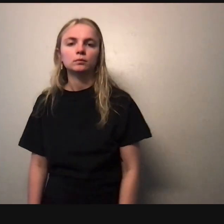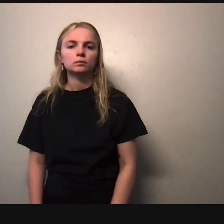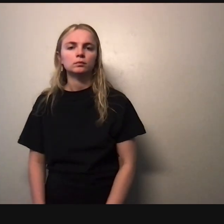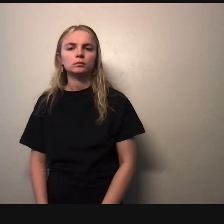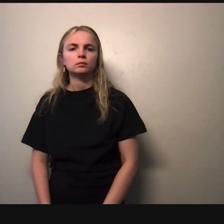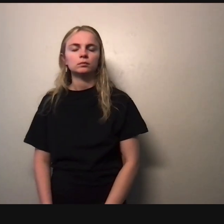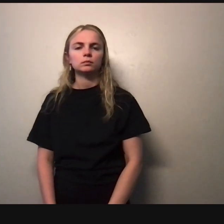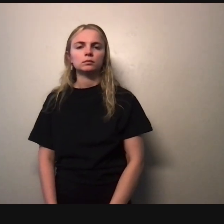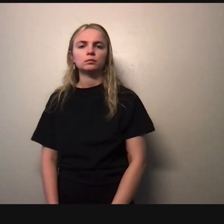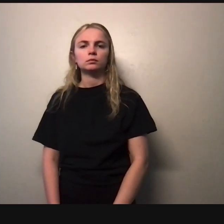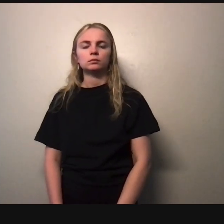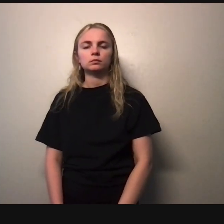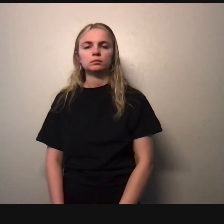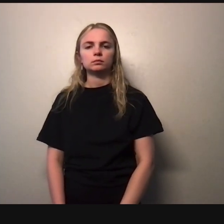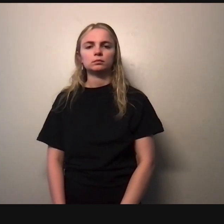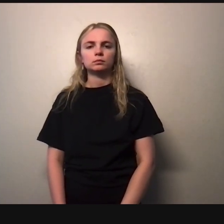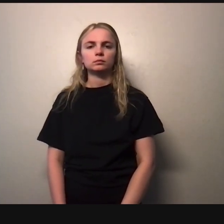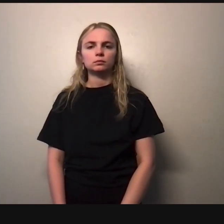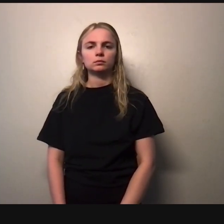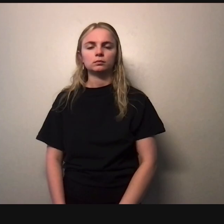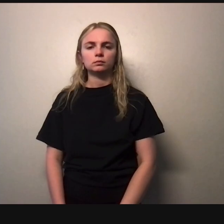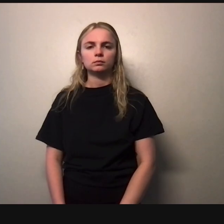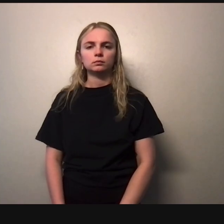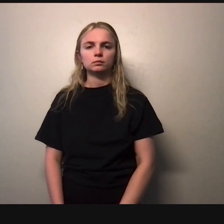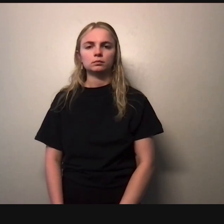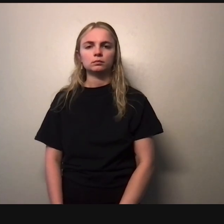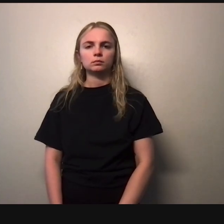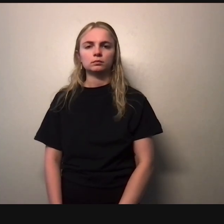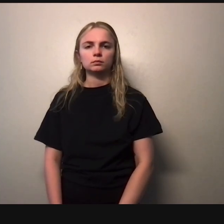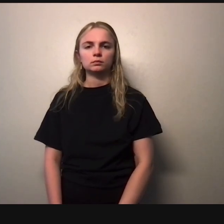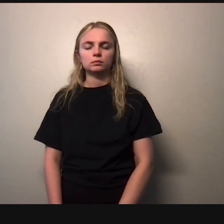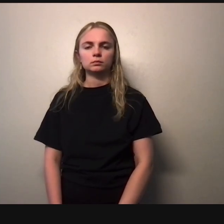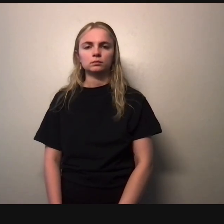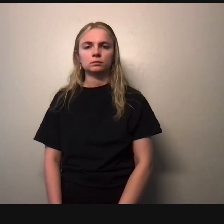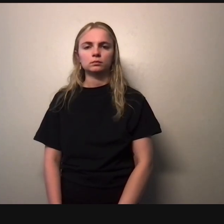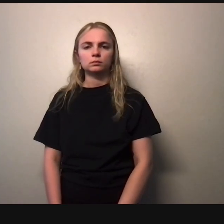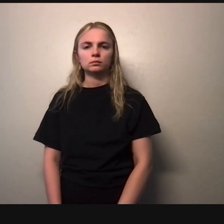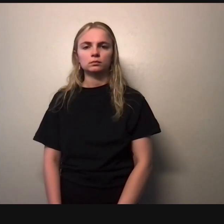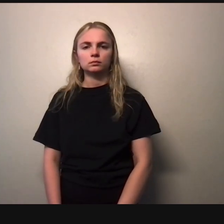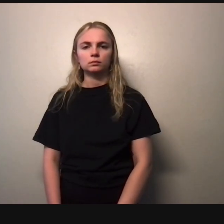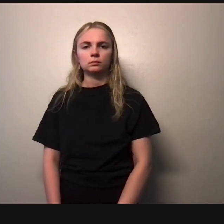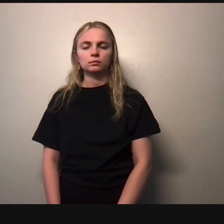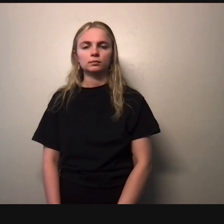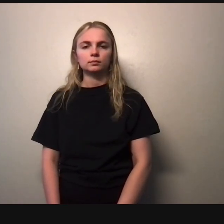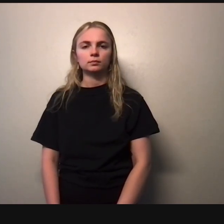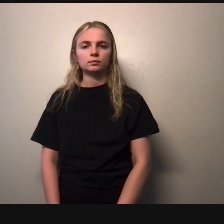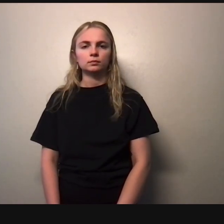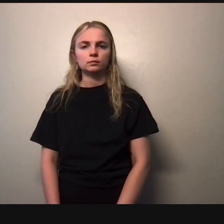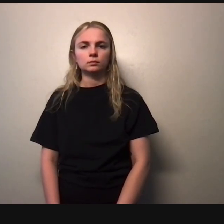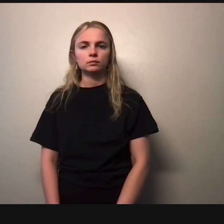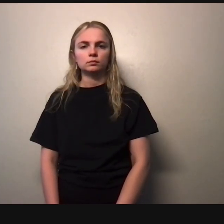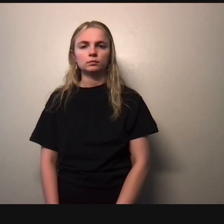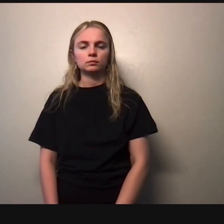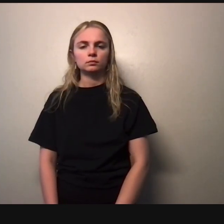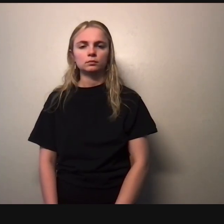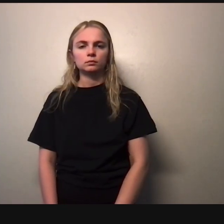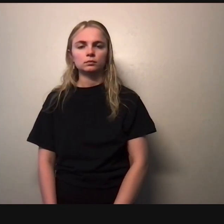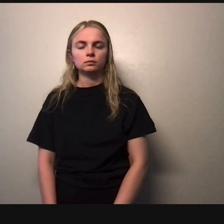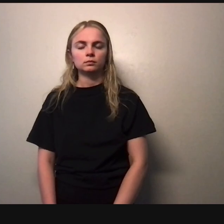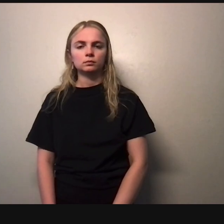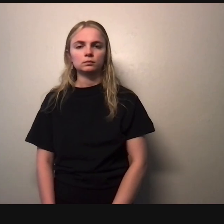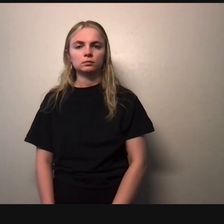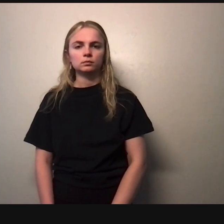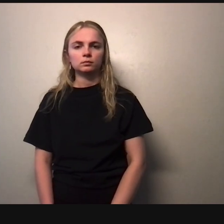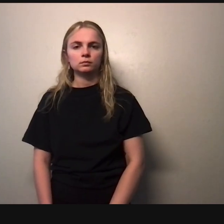no tingling or anything like that. So about a minute of me laying there, literally on the floor, I started to get panicked, and I got